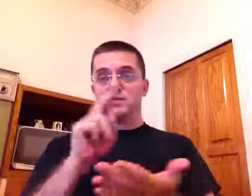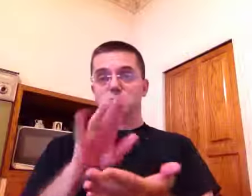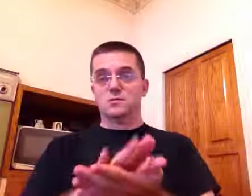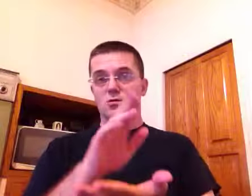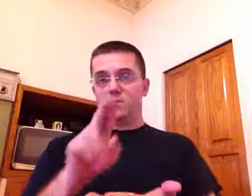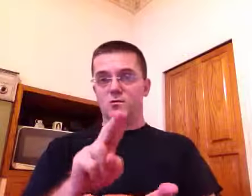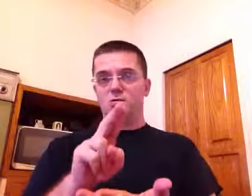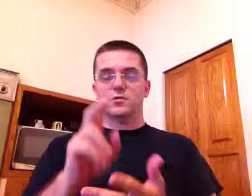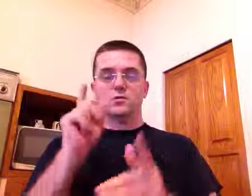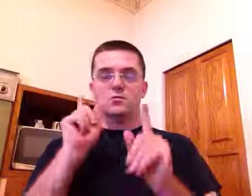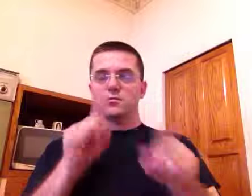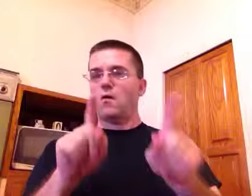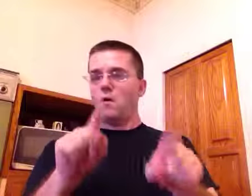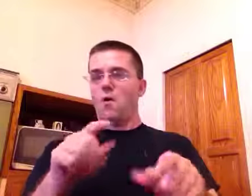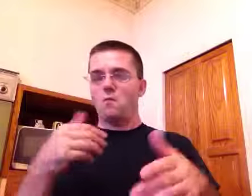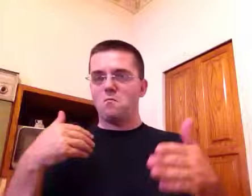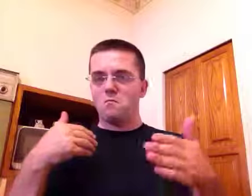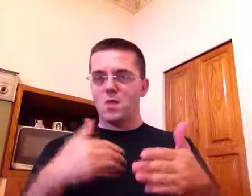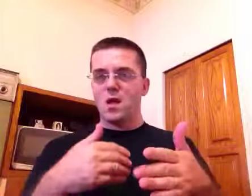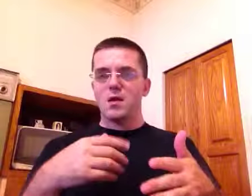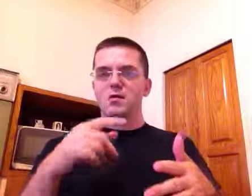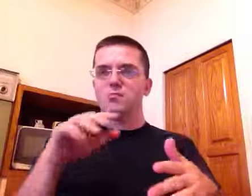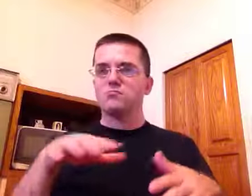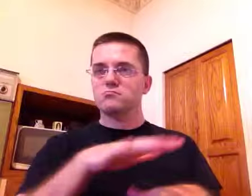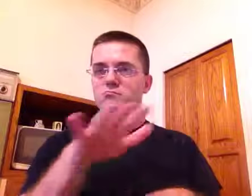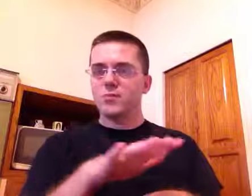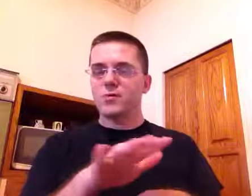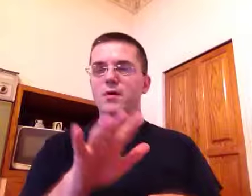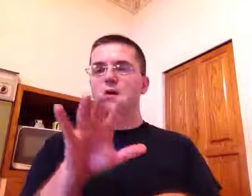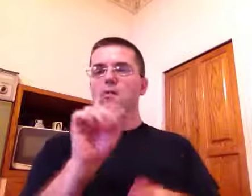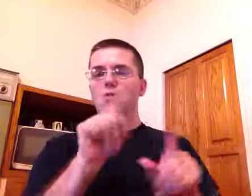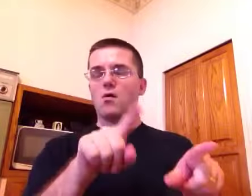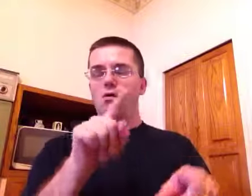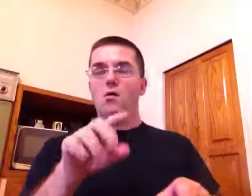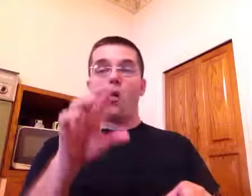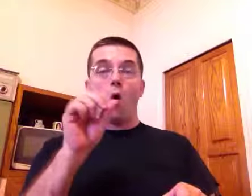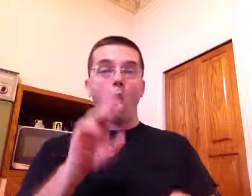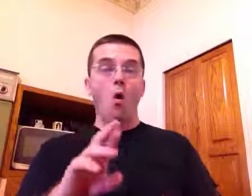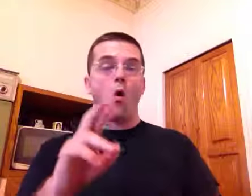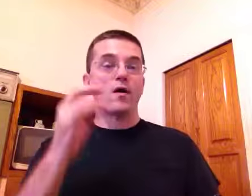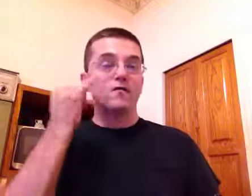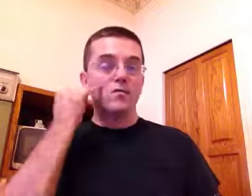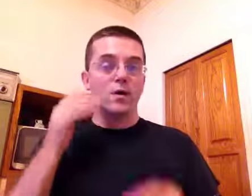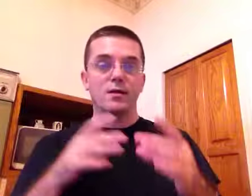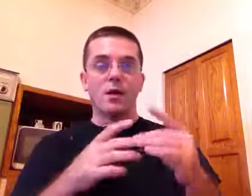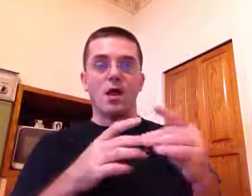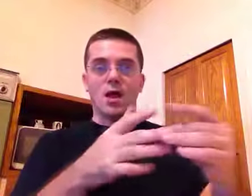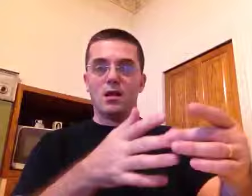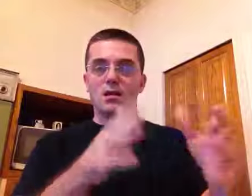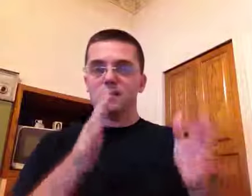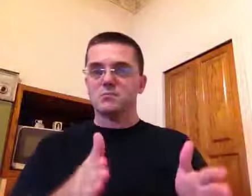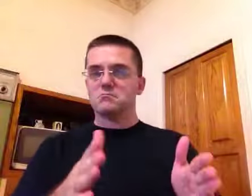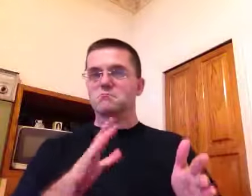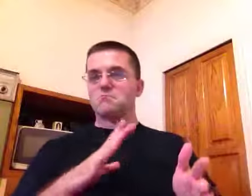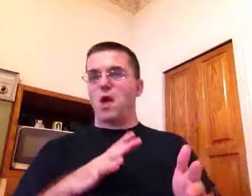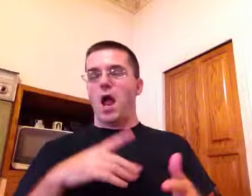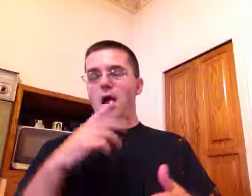hey, you need to get jacked up and get this done. Or check out one of these Living a Legacy events with me and Rachel and John